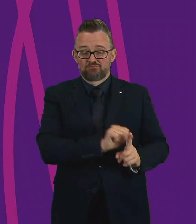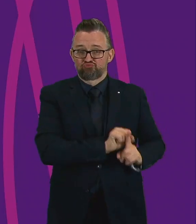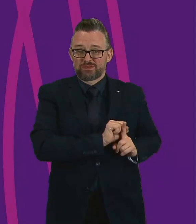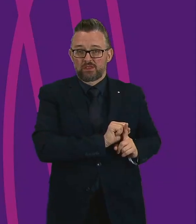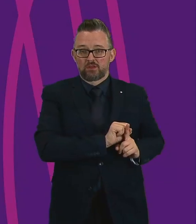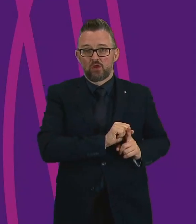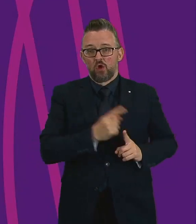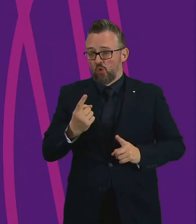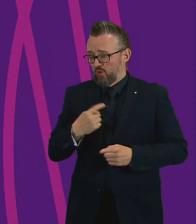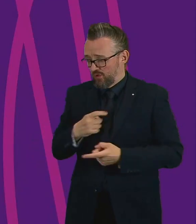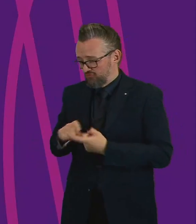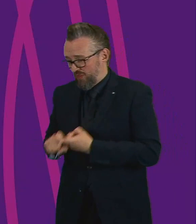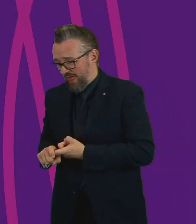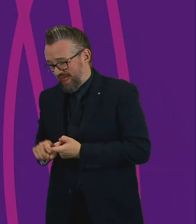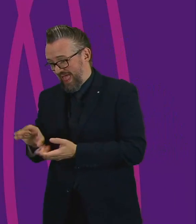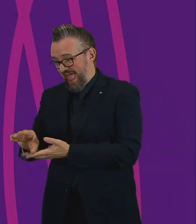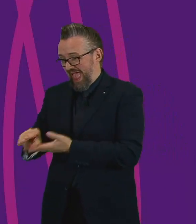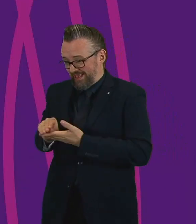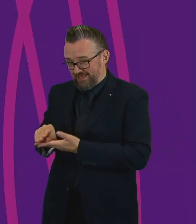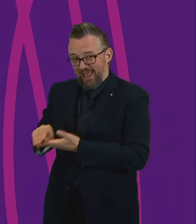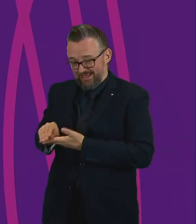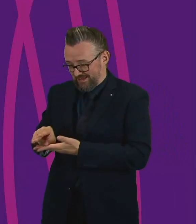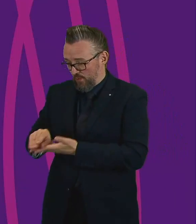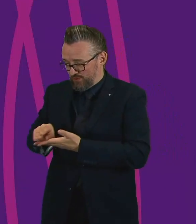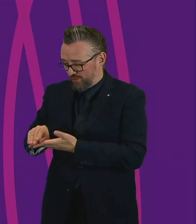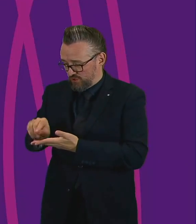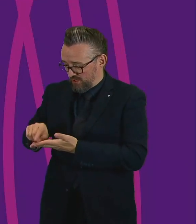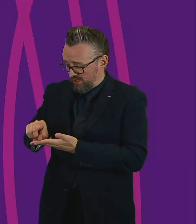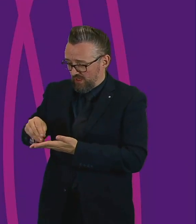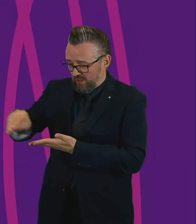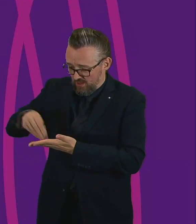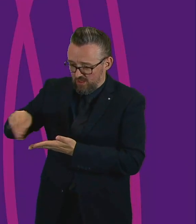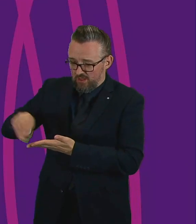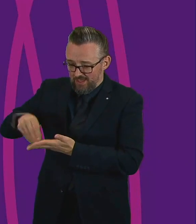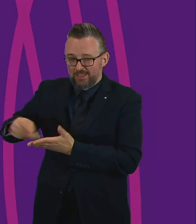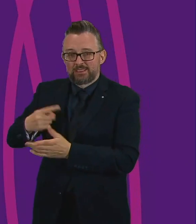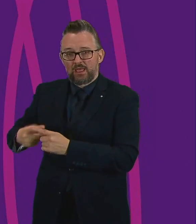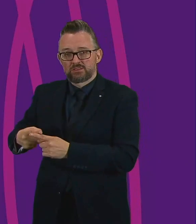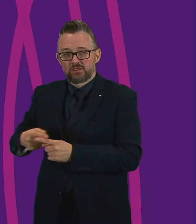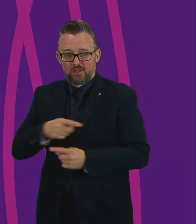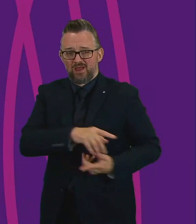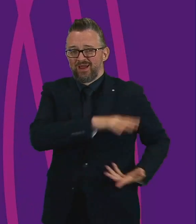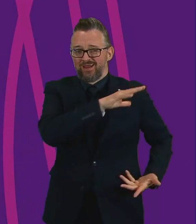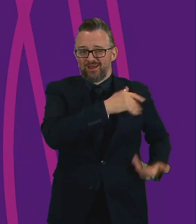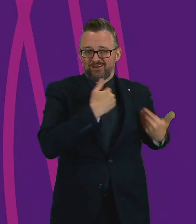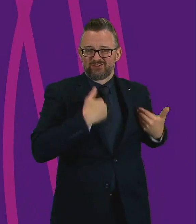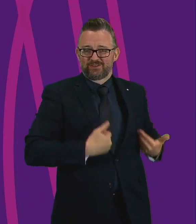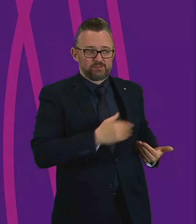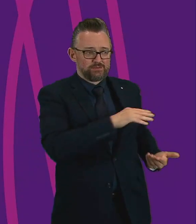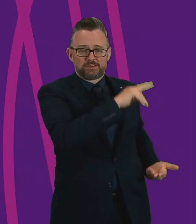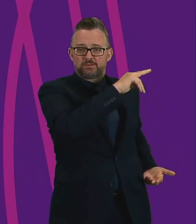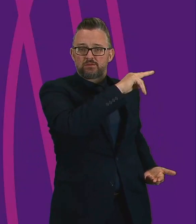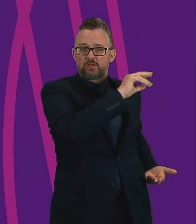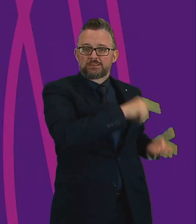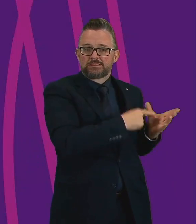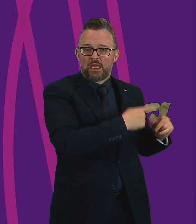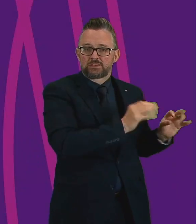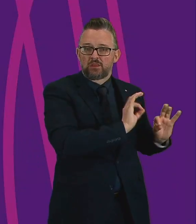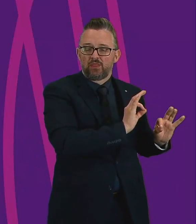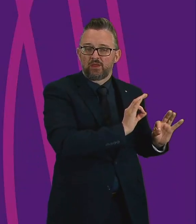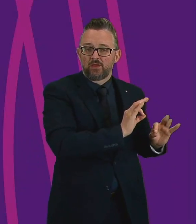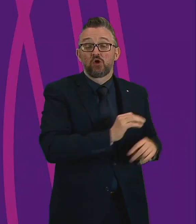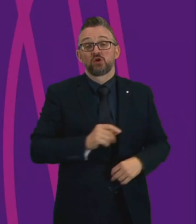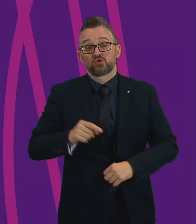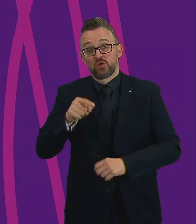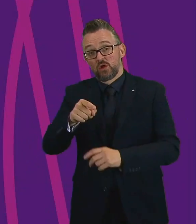whilst those depending on earnings and high fixed costs in housing, etc., have got much worse. Presiding Officer, members have extolled the